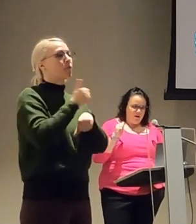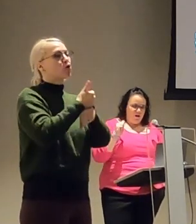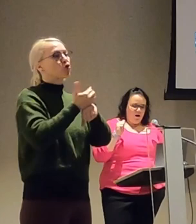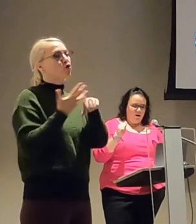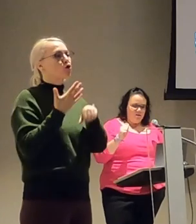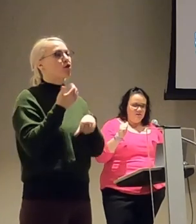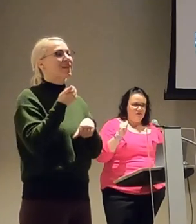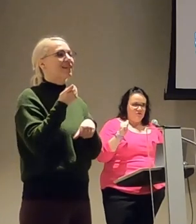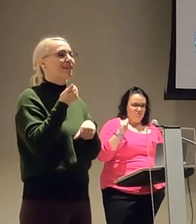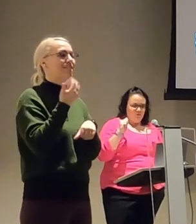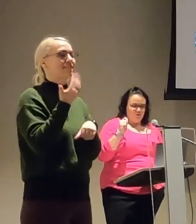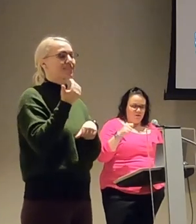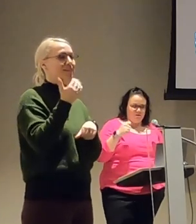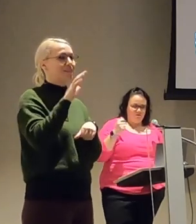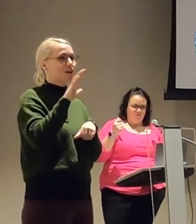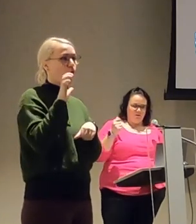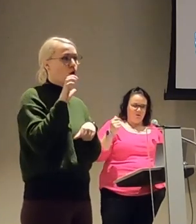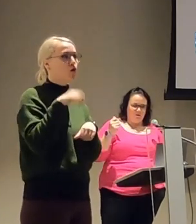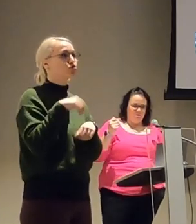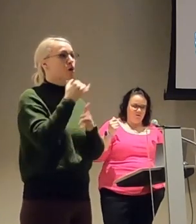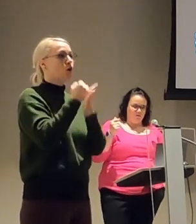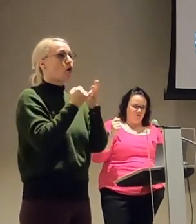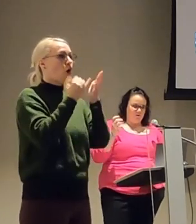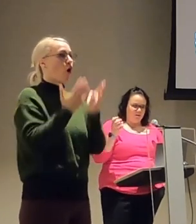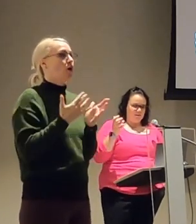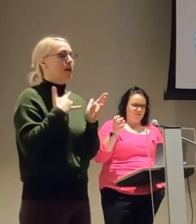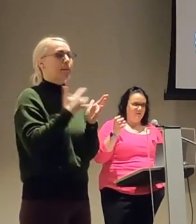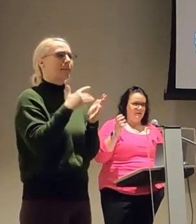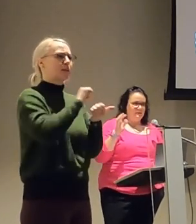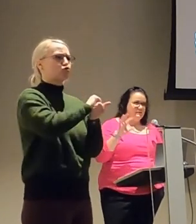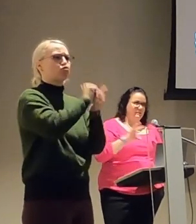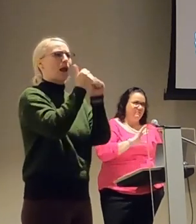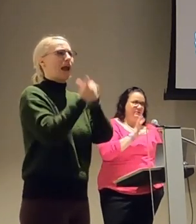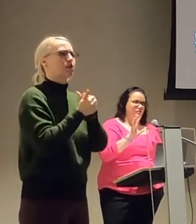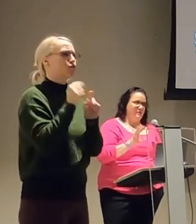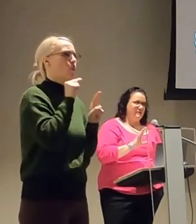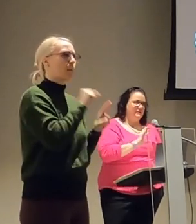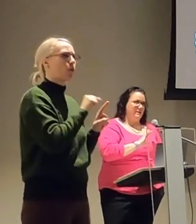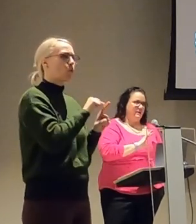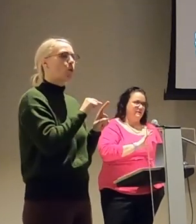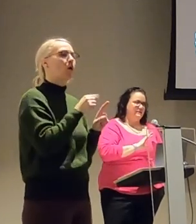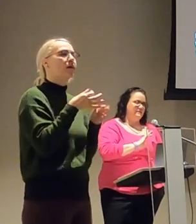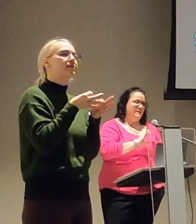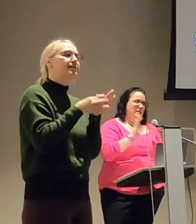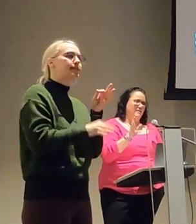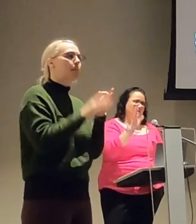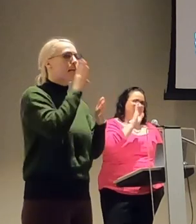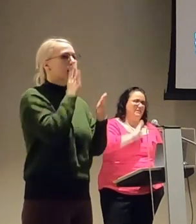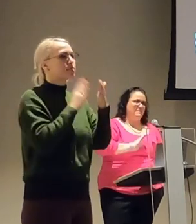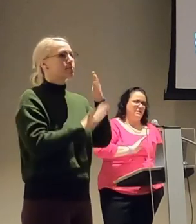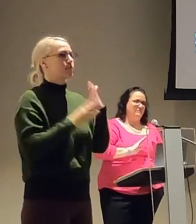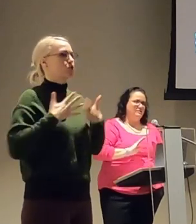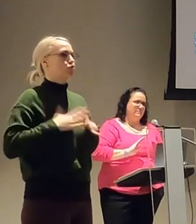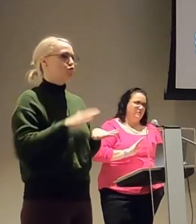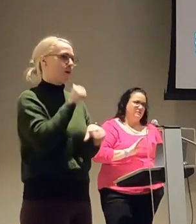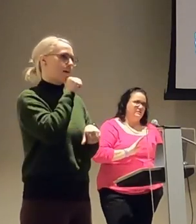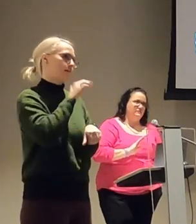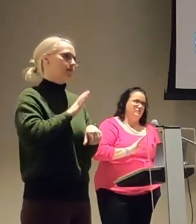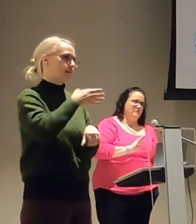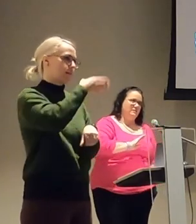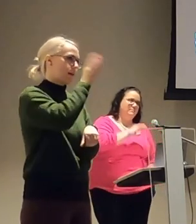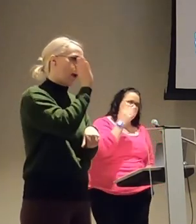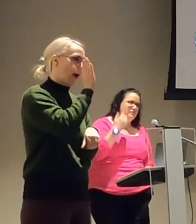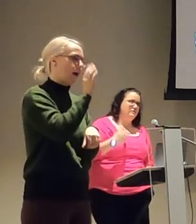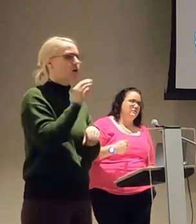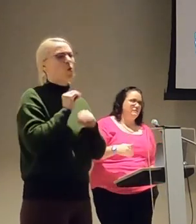1500s, artists would transform her from a relatively simply dressed goddess. I don't have any medieval depictions